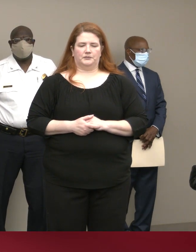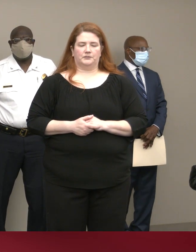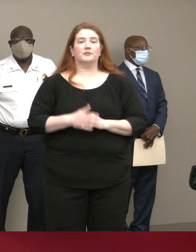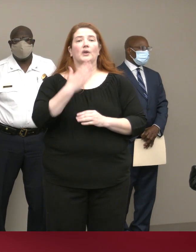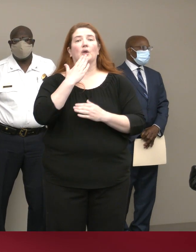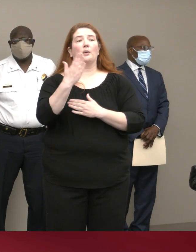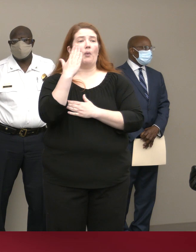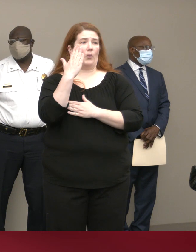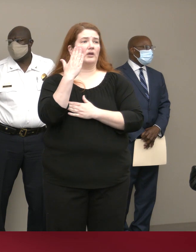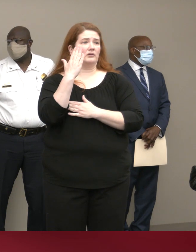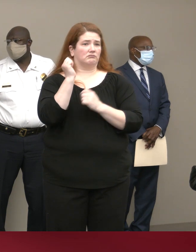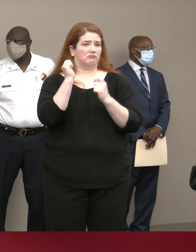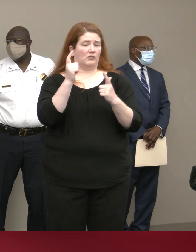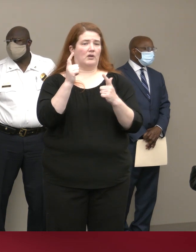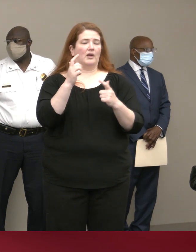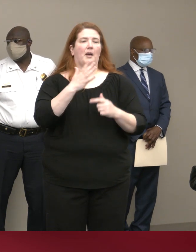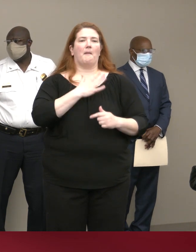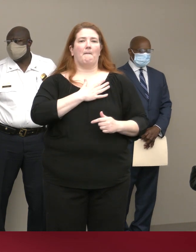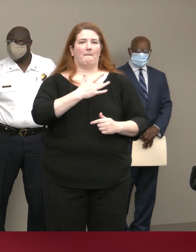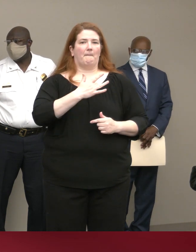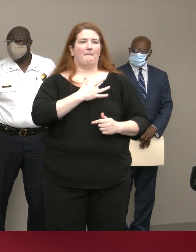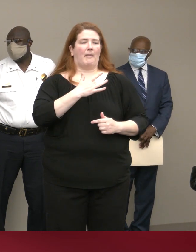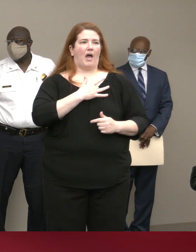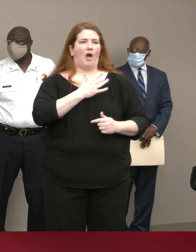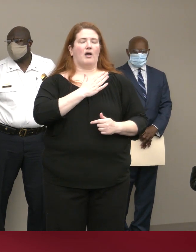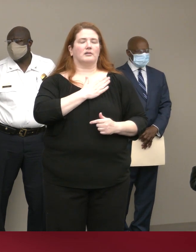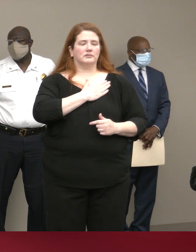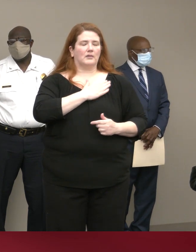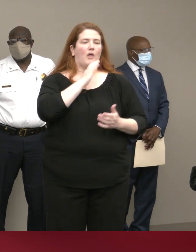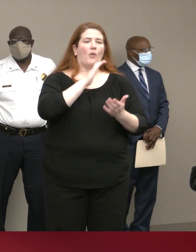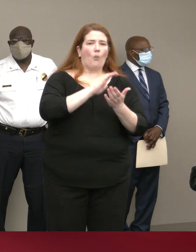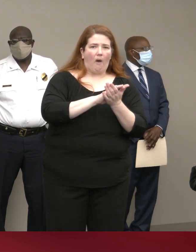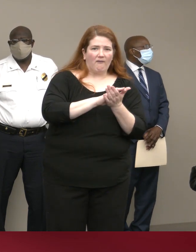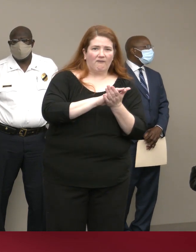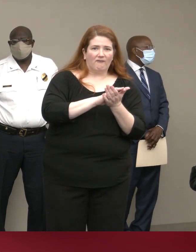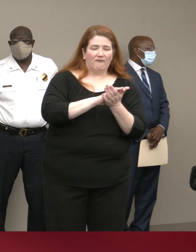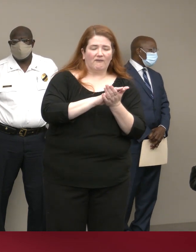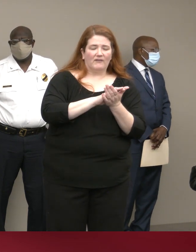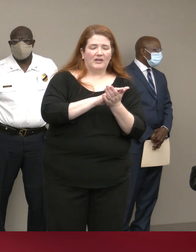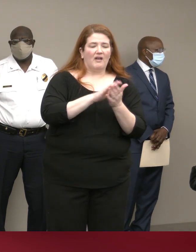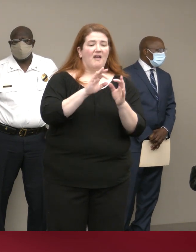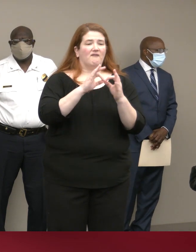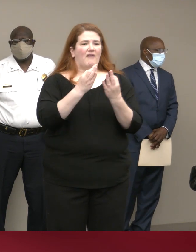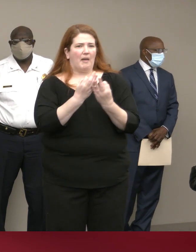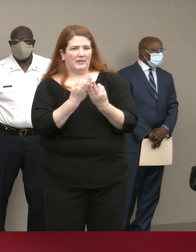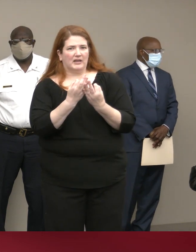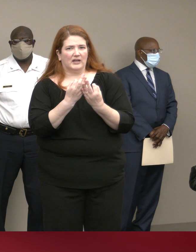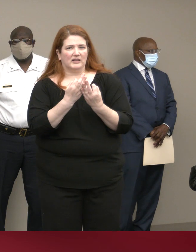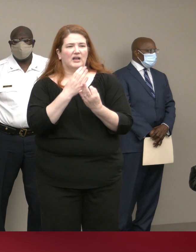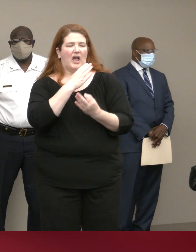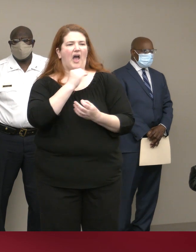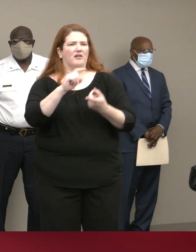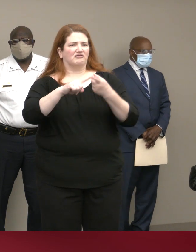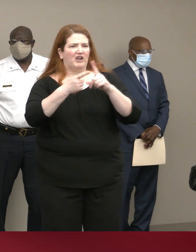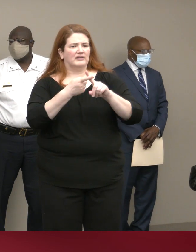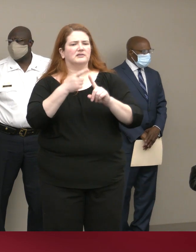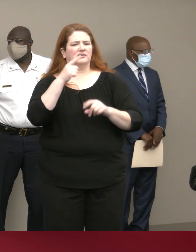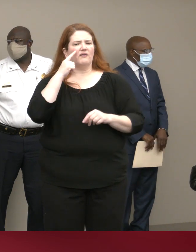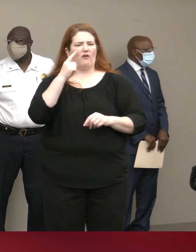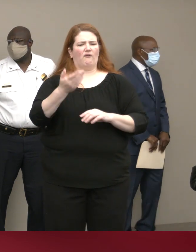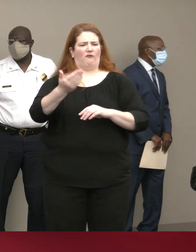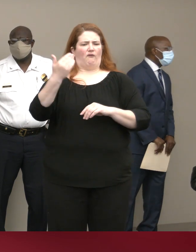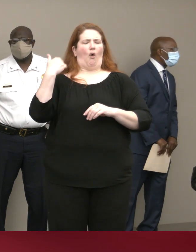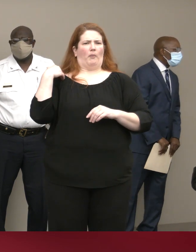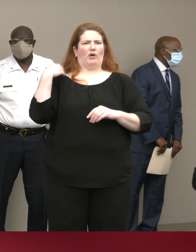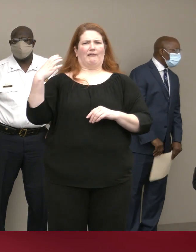Good morning, everybody. First, my heart goes out to the wife, the family, and loved ones of former St. Louis Metropolitan Police Department